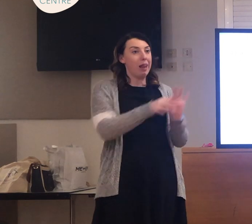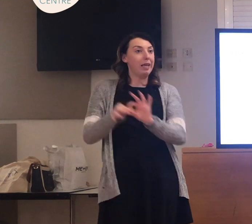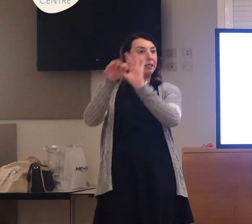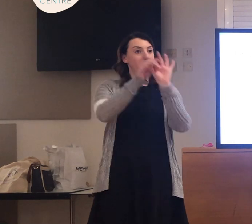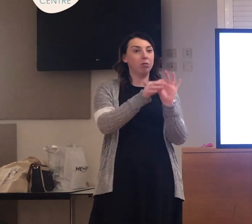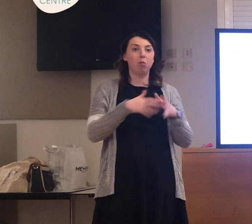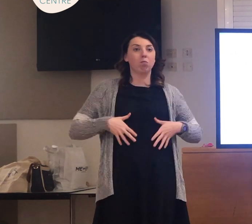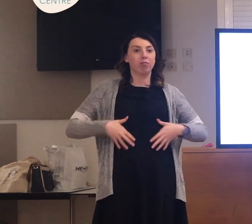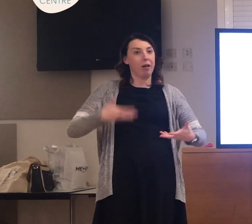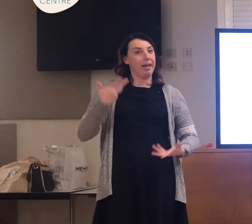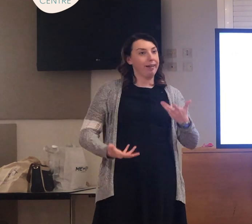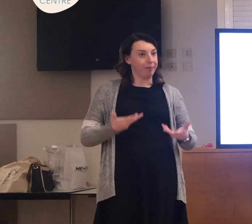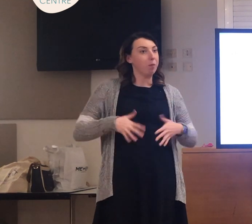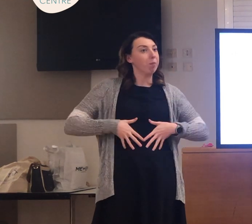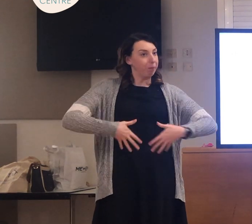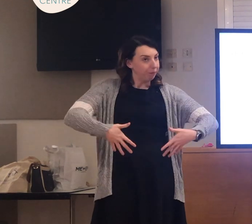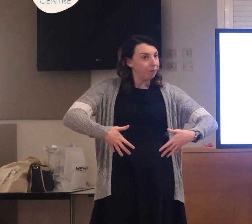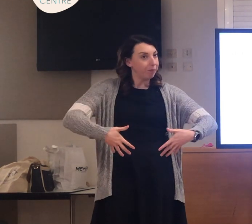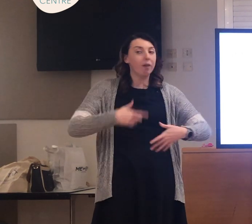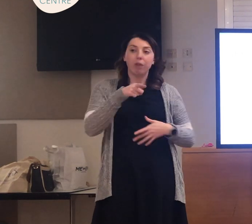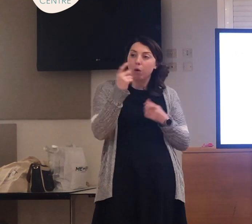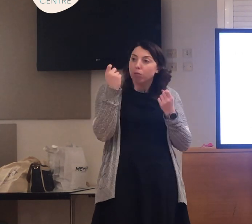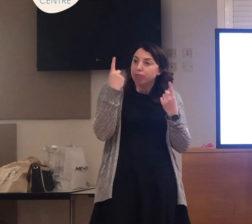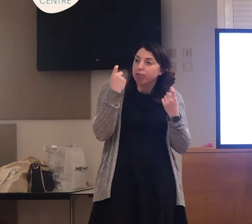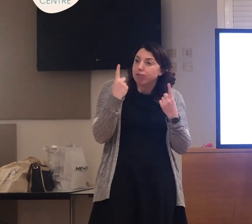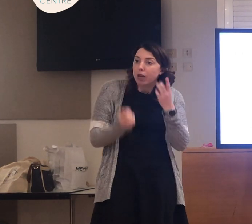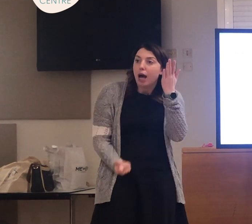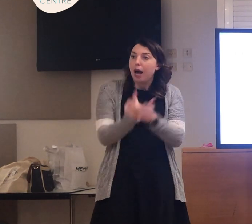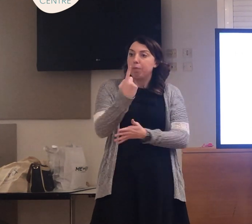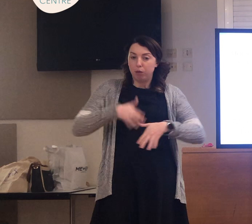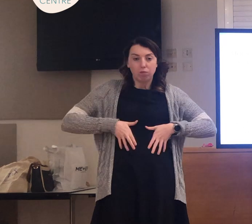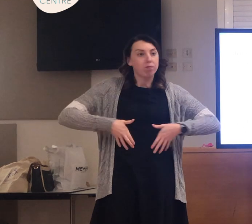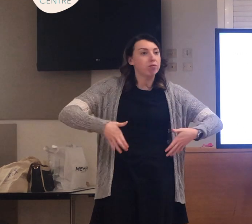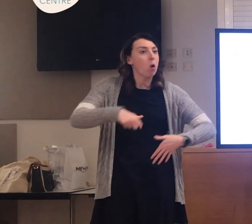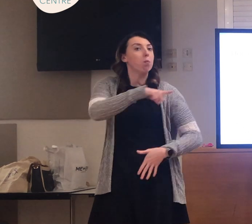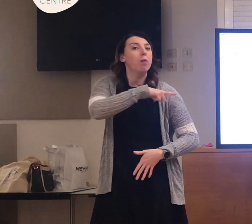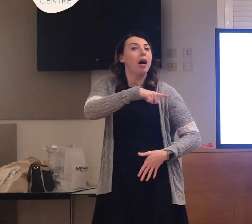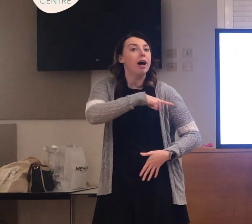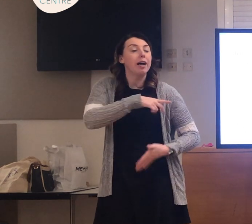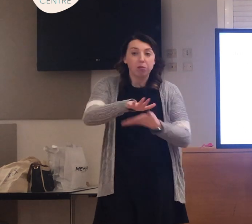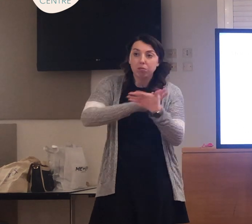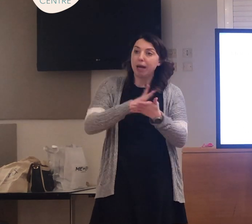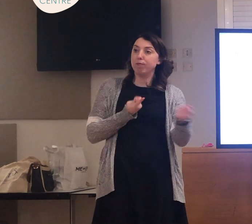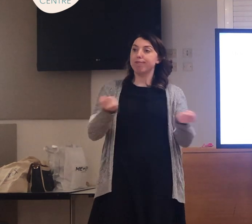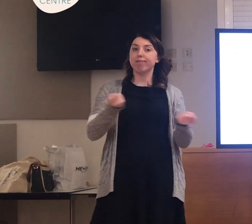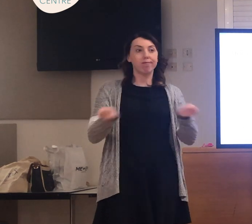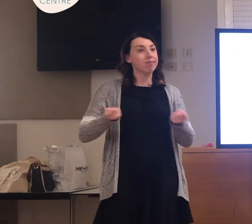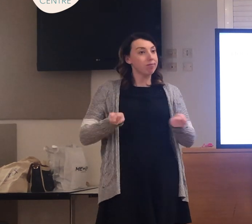gain. And if you understand why it happens, you can really do something about